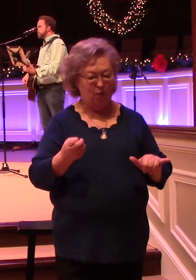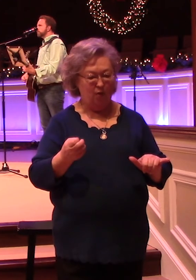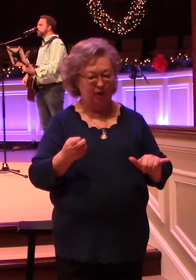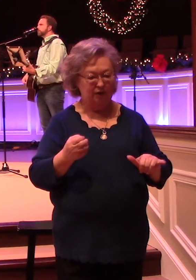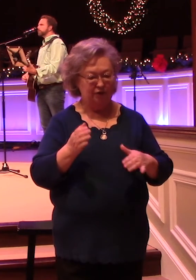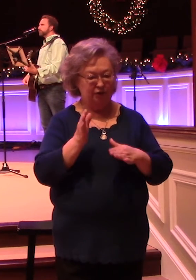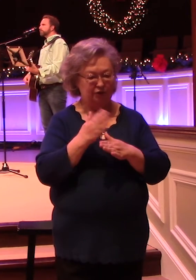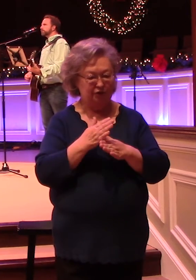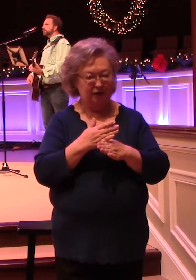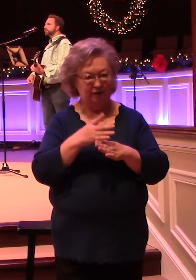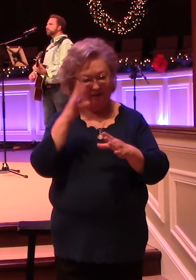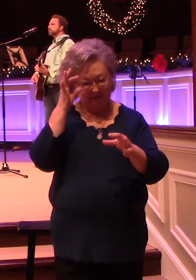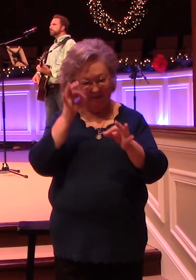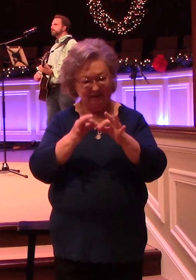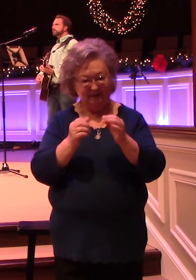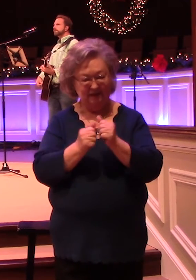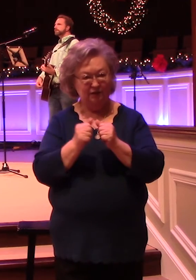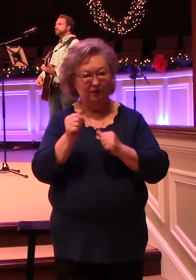say yes